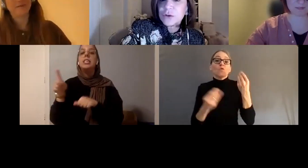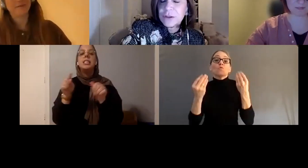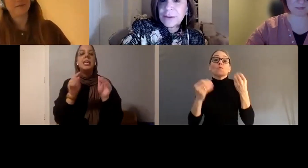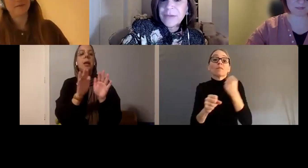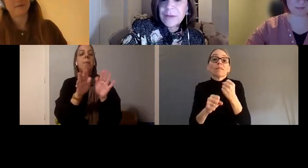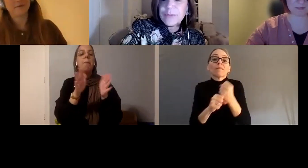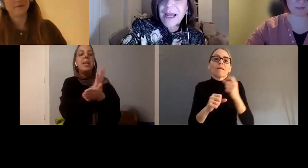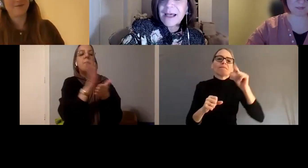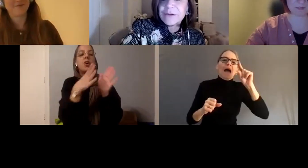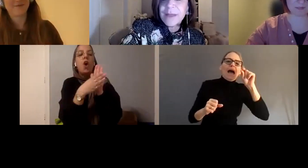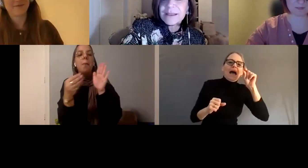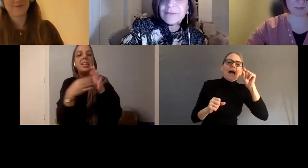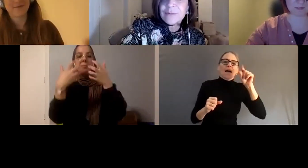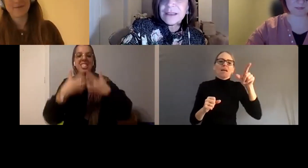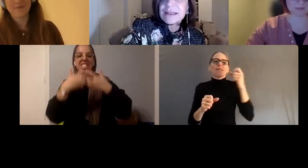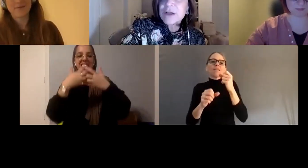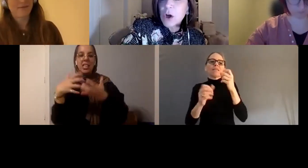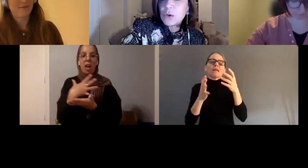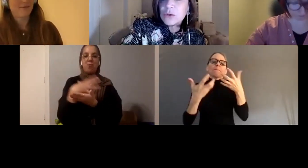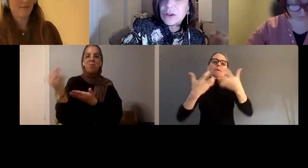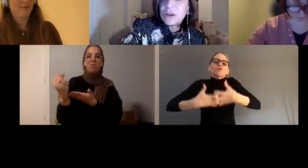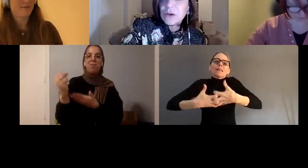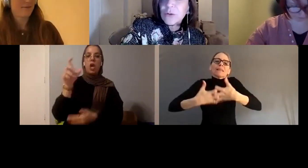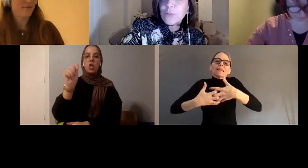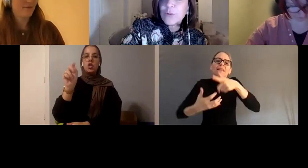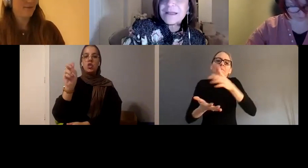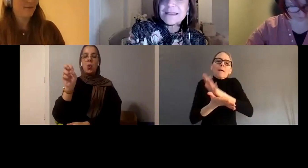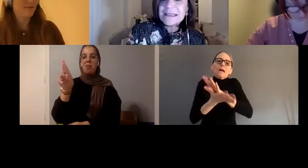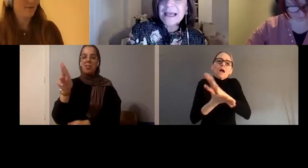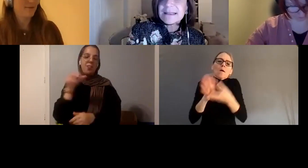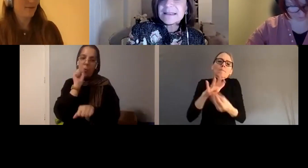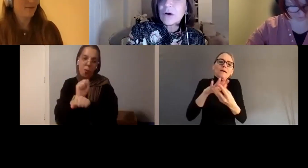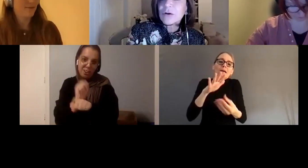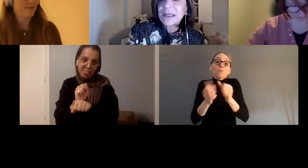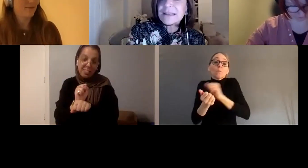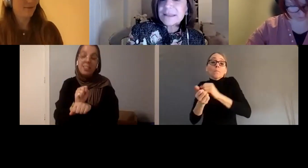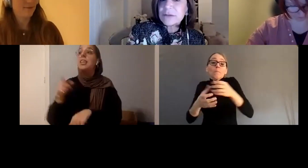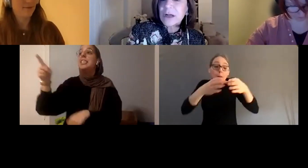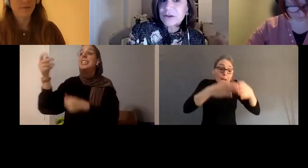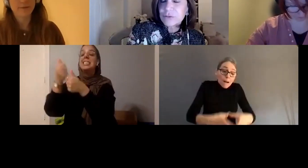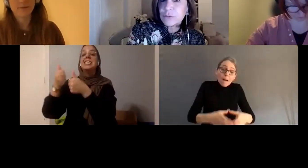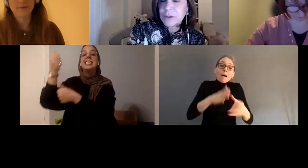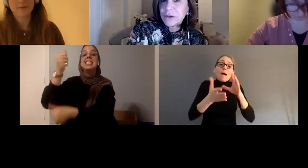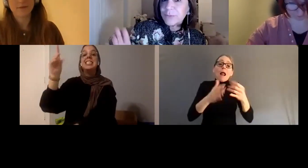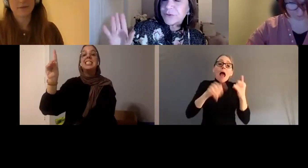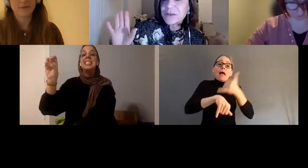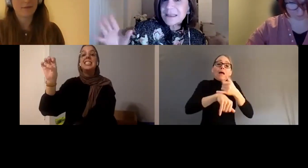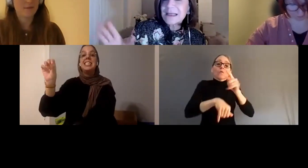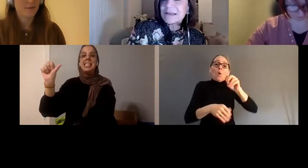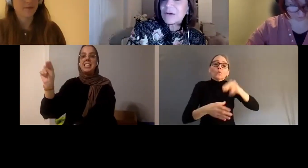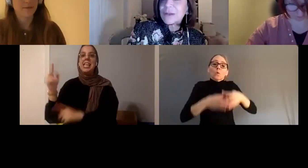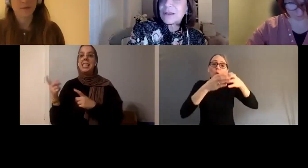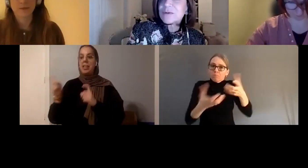toner, but Hannum had given me his code for the DSRE Xerox room. So